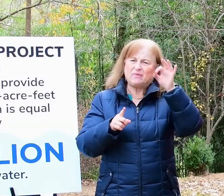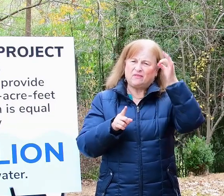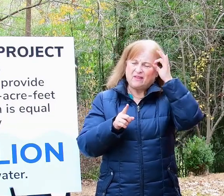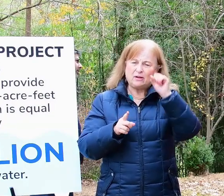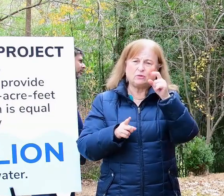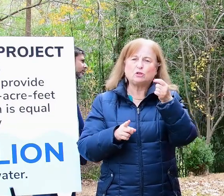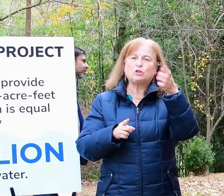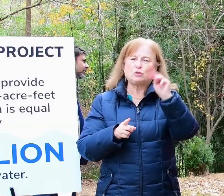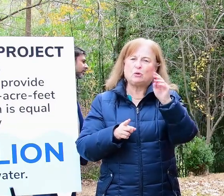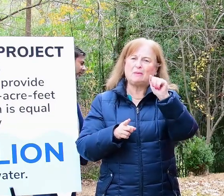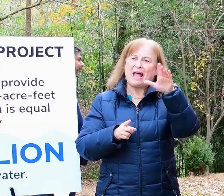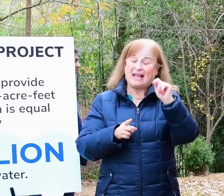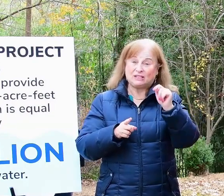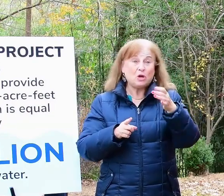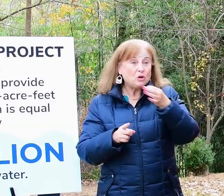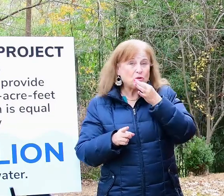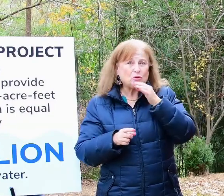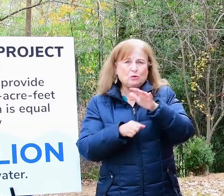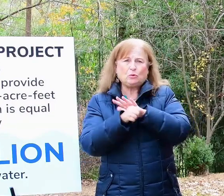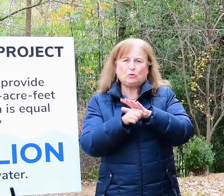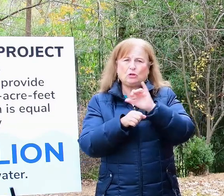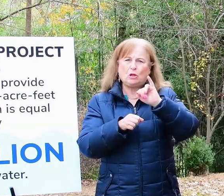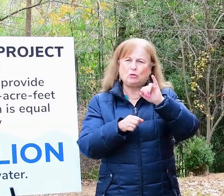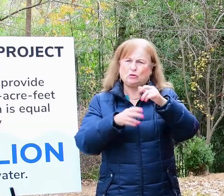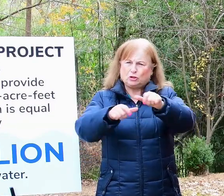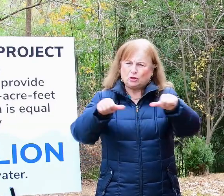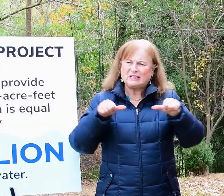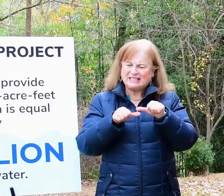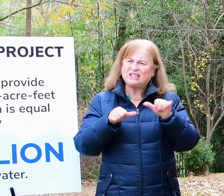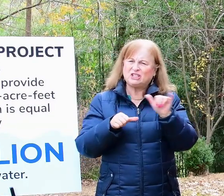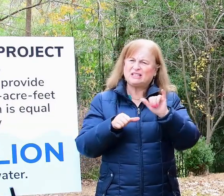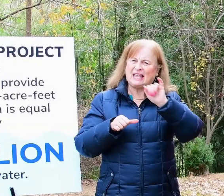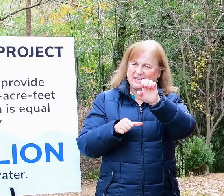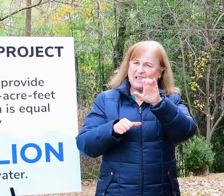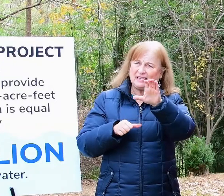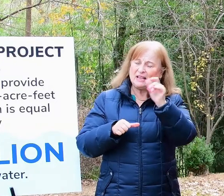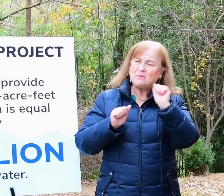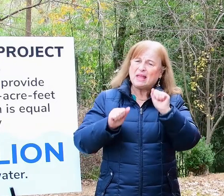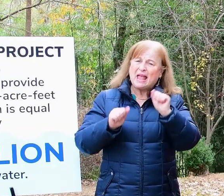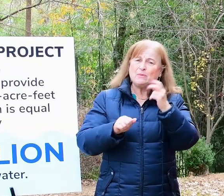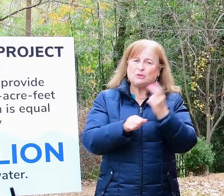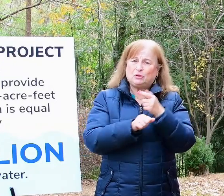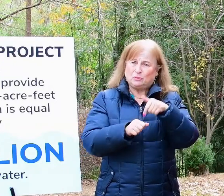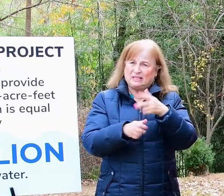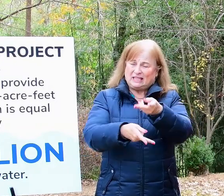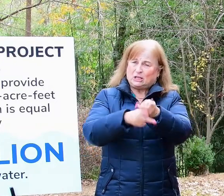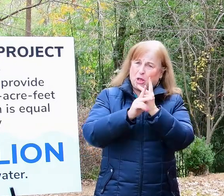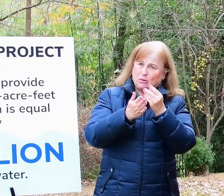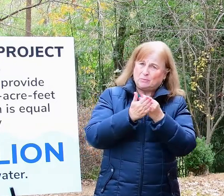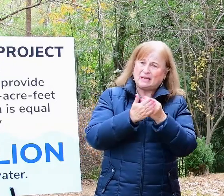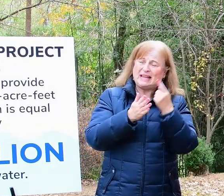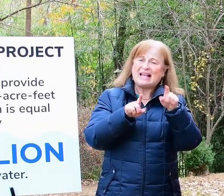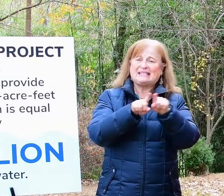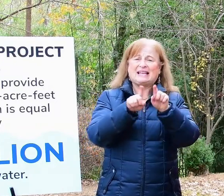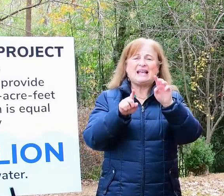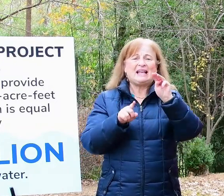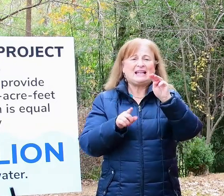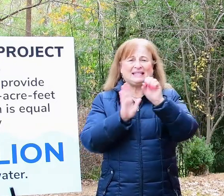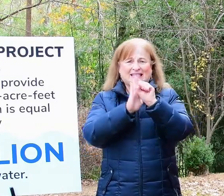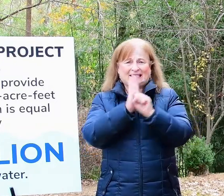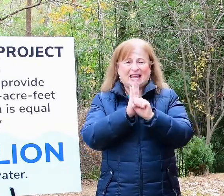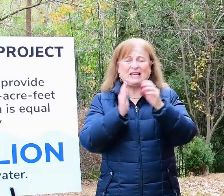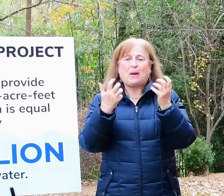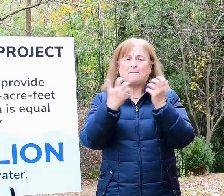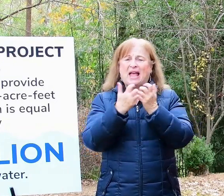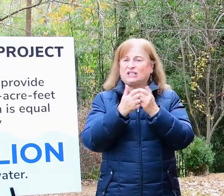Act. Very soon, local jurisdictions, just like Ellicott City, will be able to use these loans as a state match for whatever